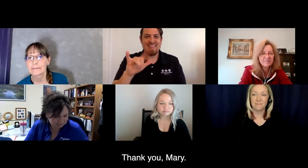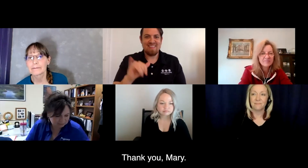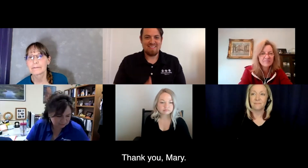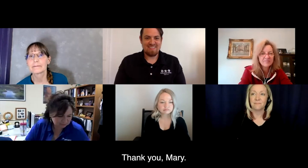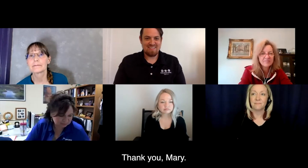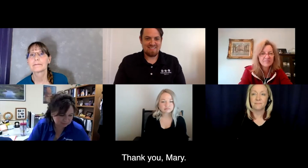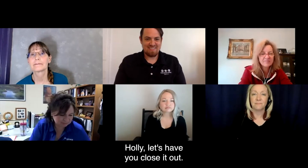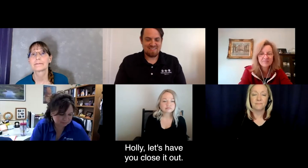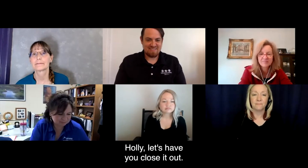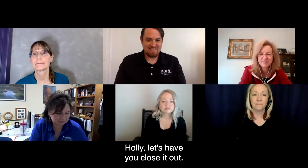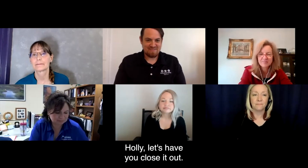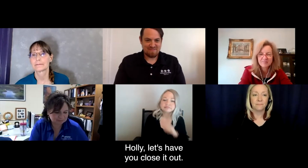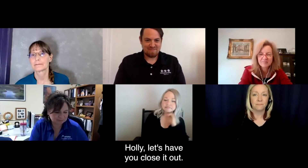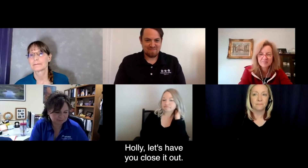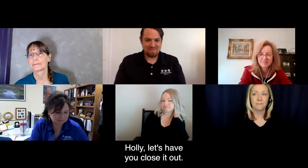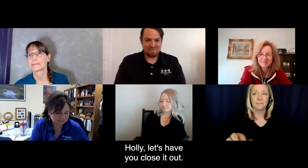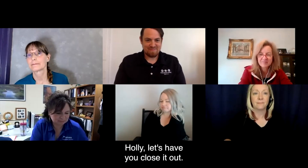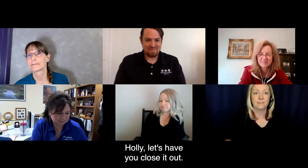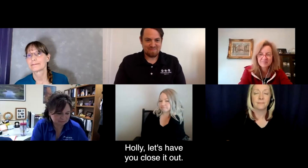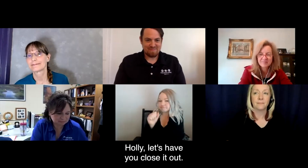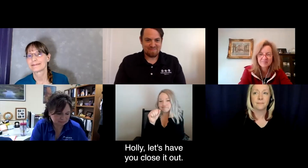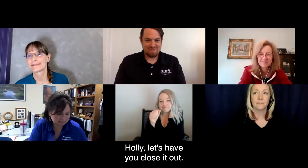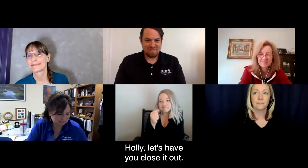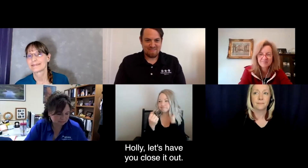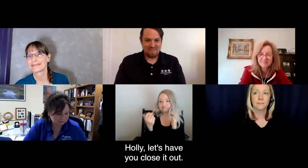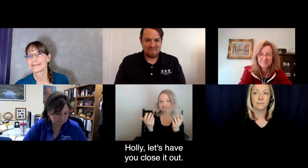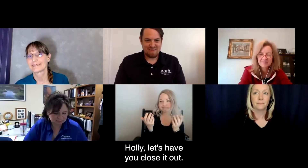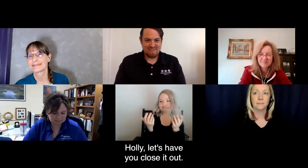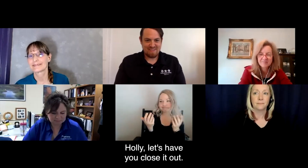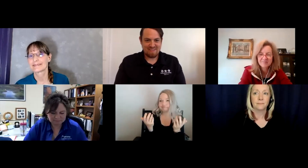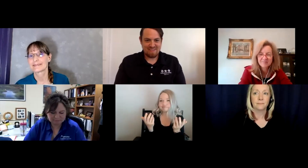Thank you, Mary. Holly, let's have you close it out.